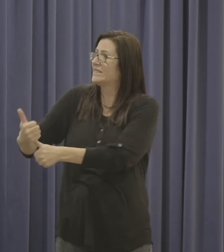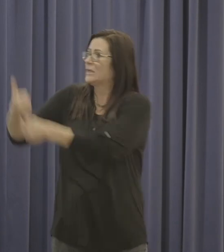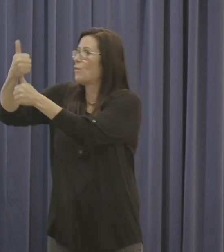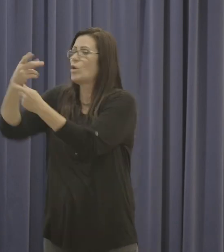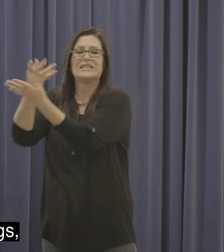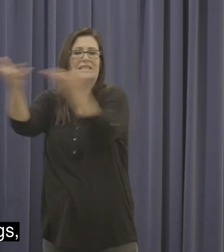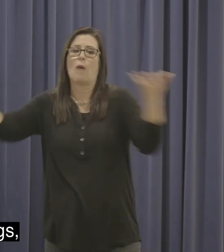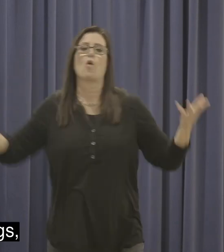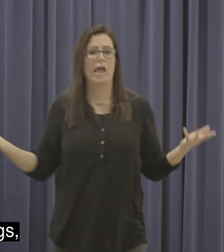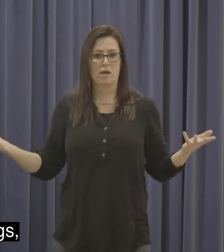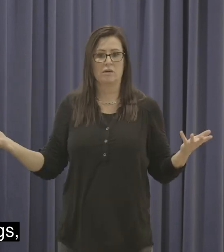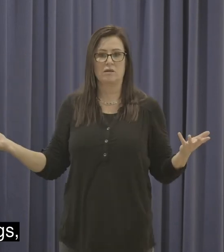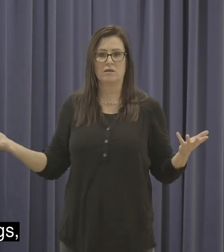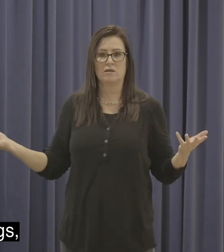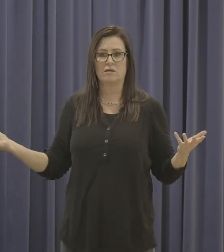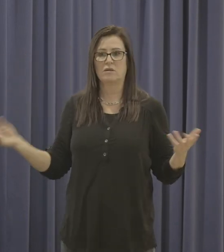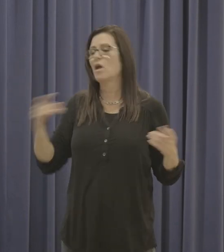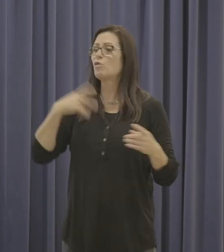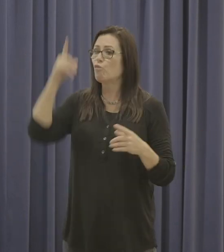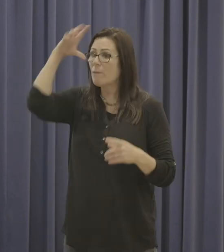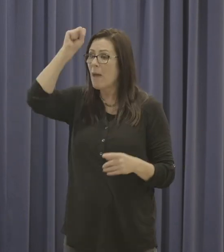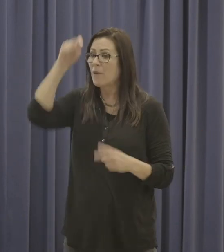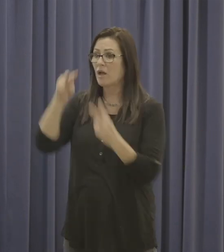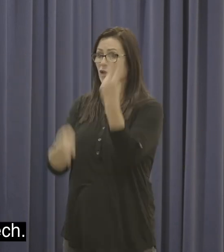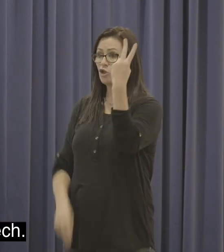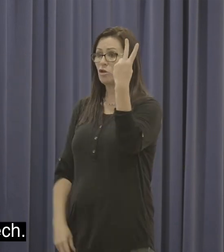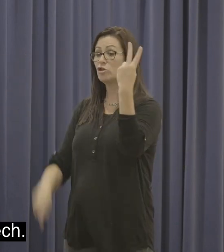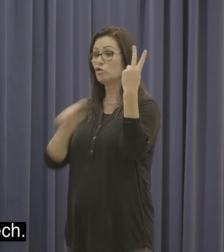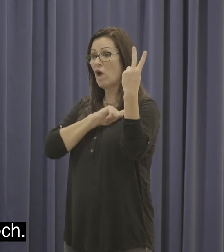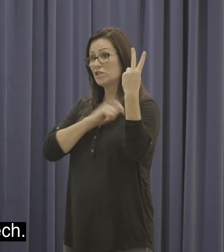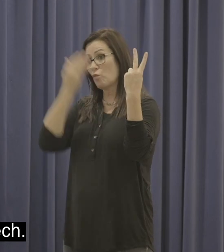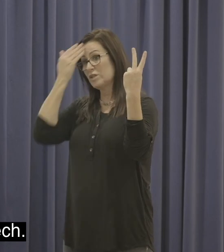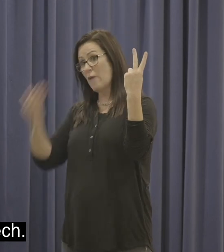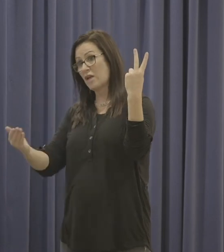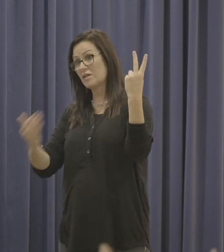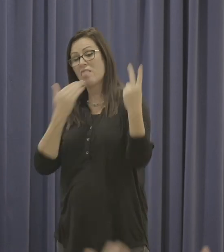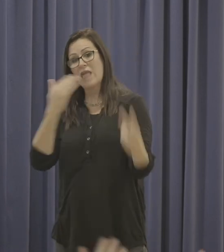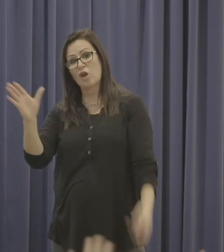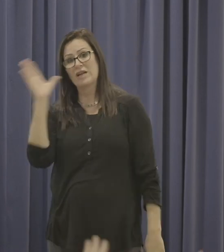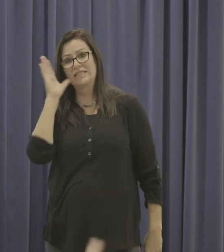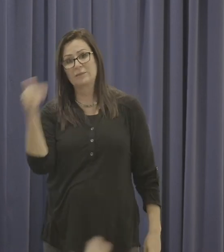Just remember these two things: trust and respect. Thanks for listening to my speech.